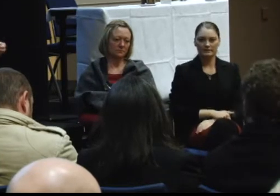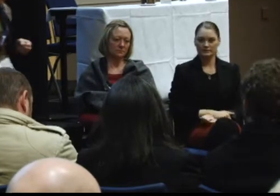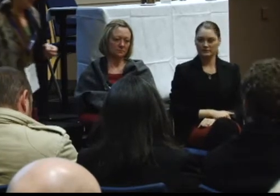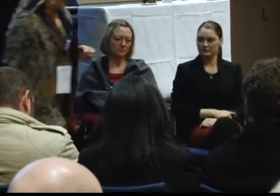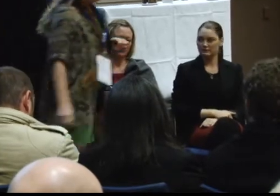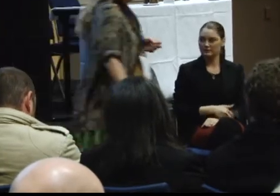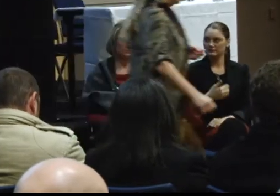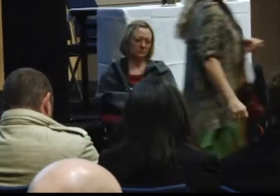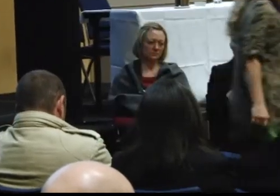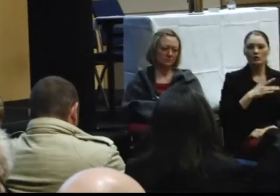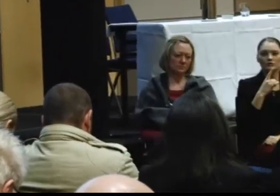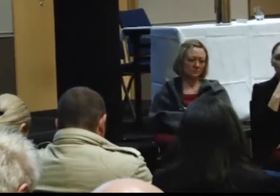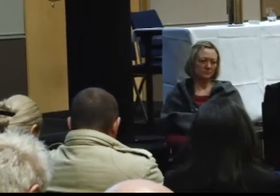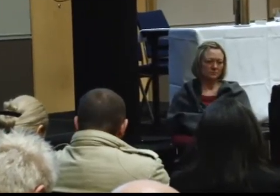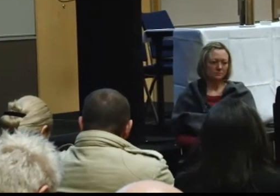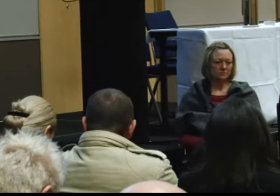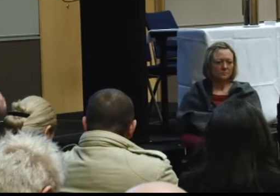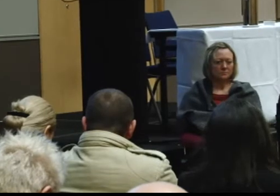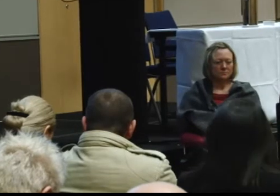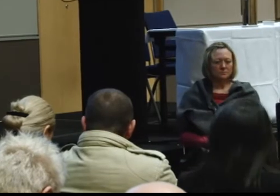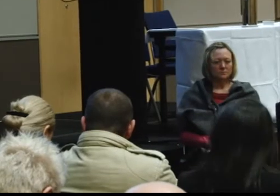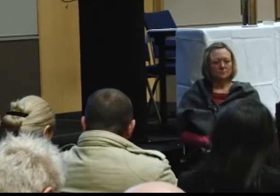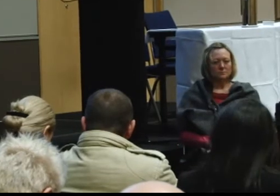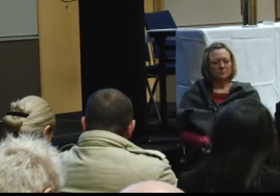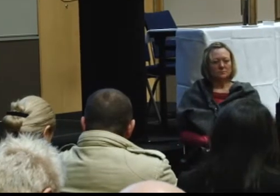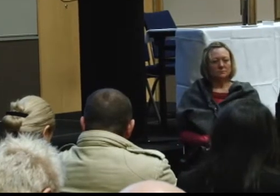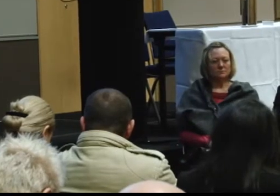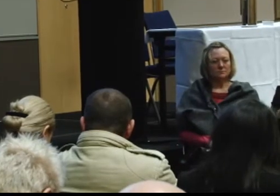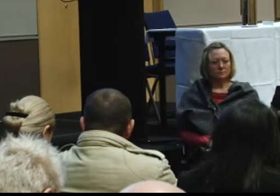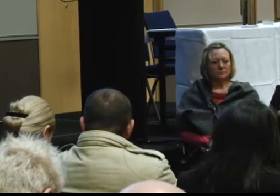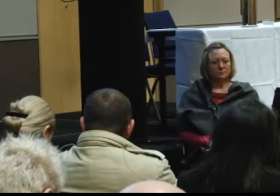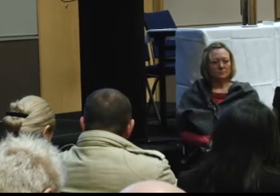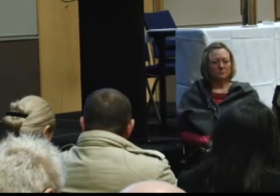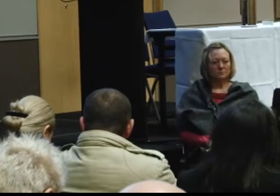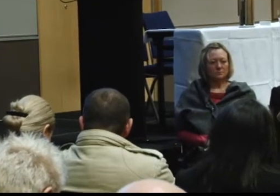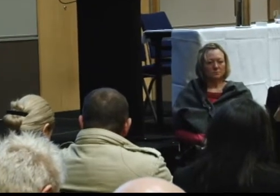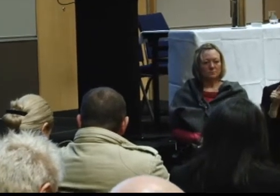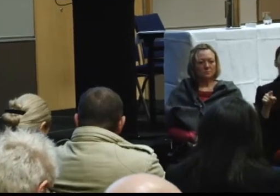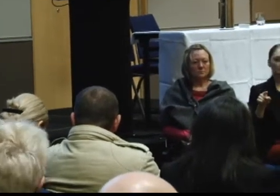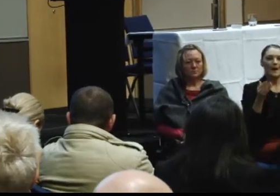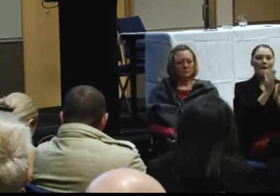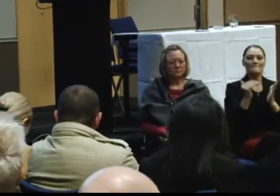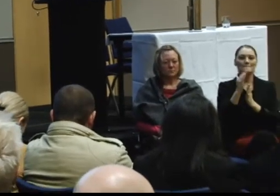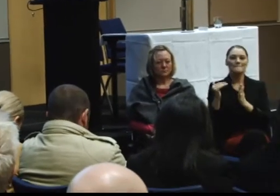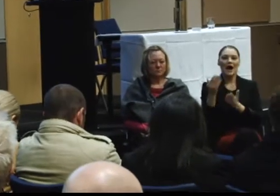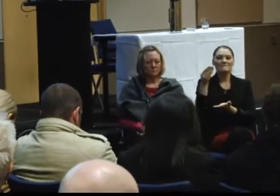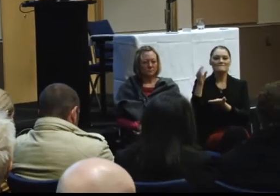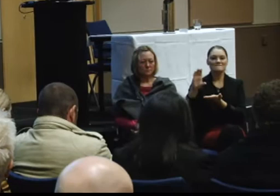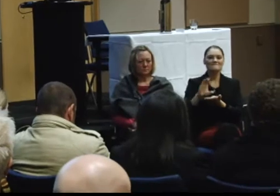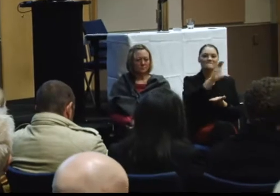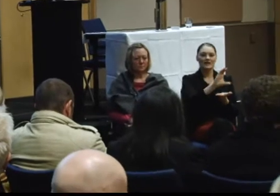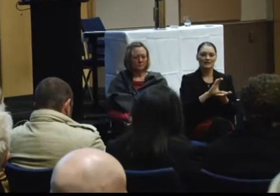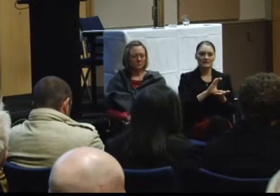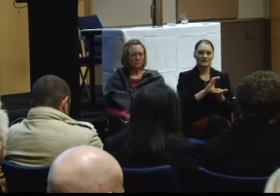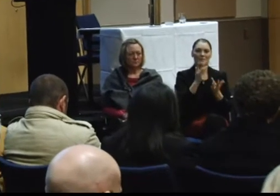So I'd just like to point out that both NetSafe and Computers in Homes are both part-funded through grants by